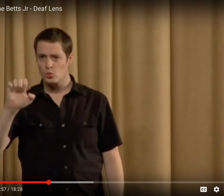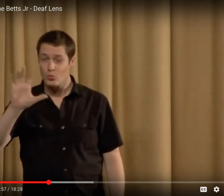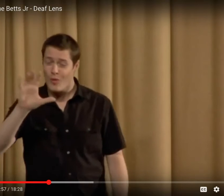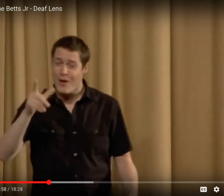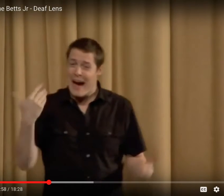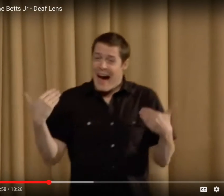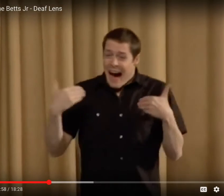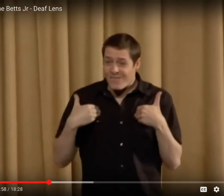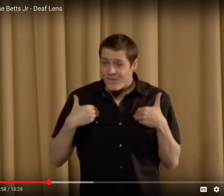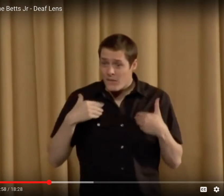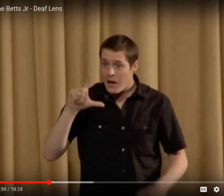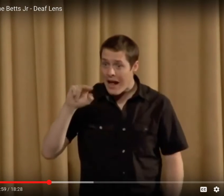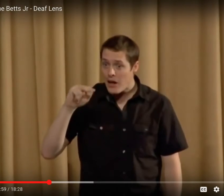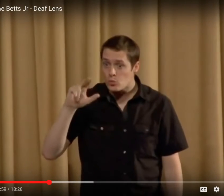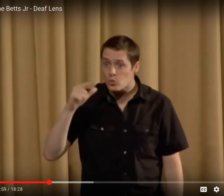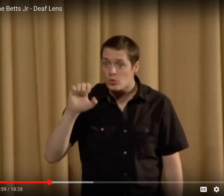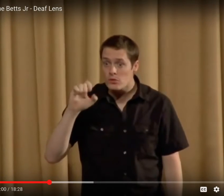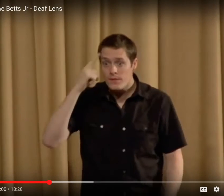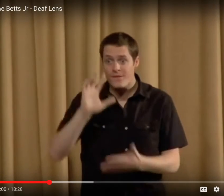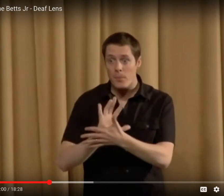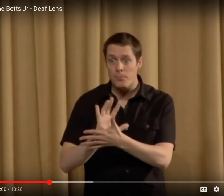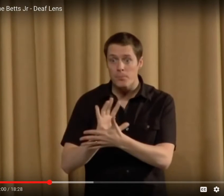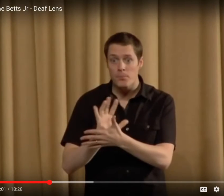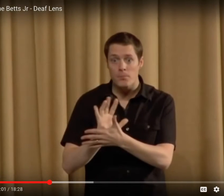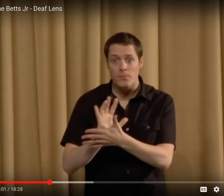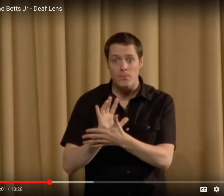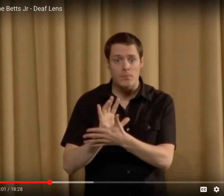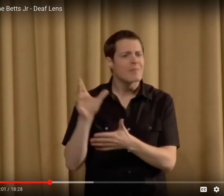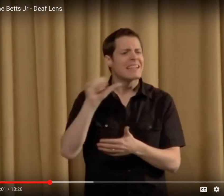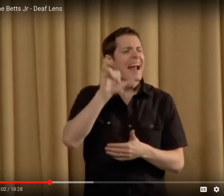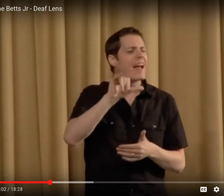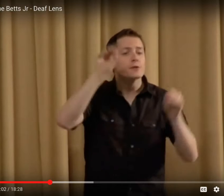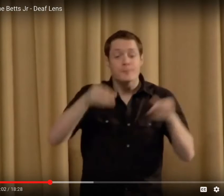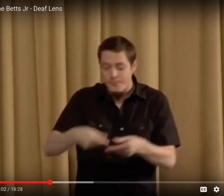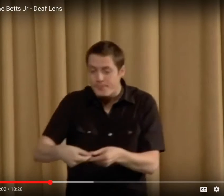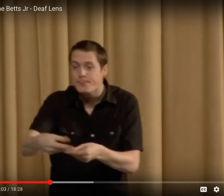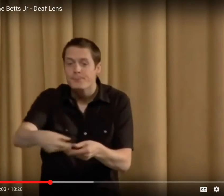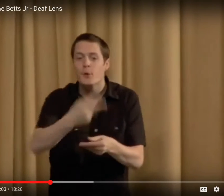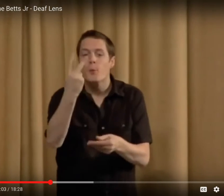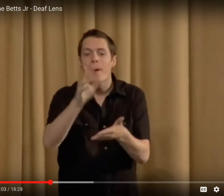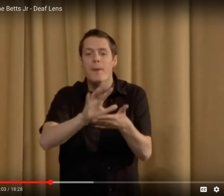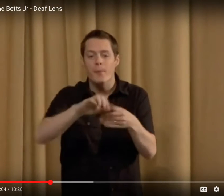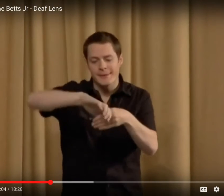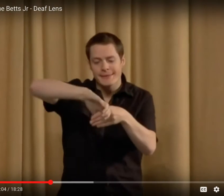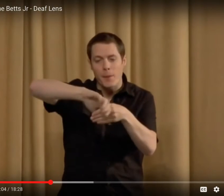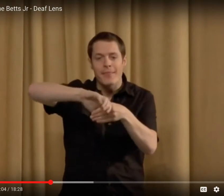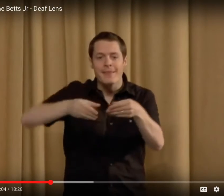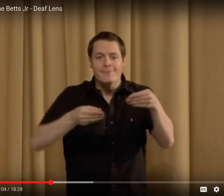The grammar of film language. Film has a language? There's a language for film? I don't. It wasn't like some